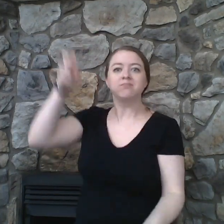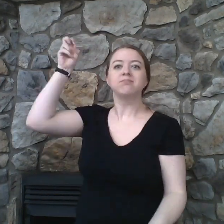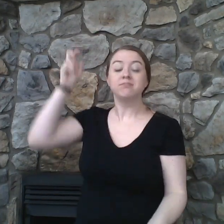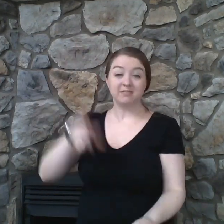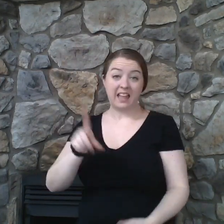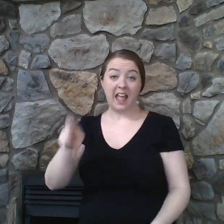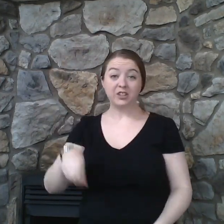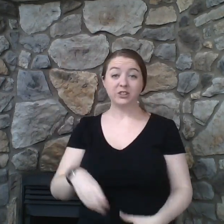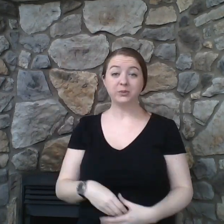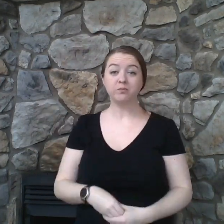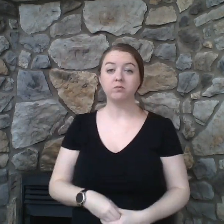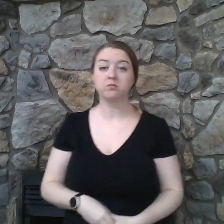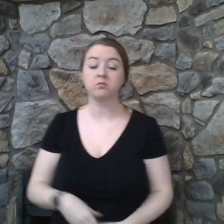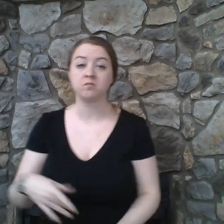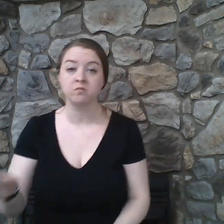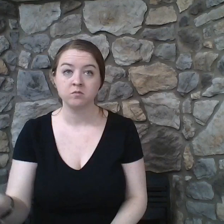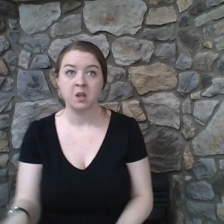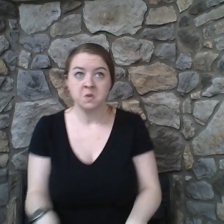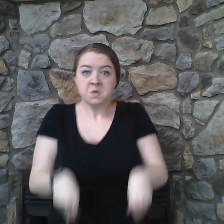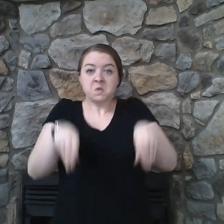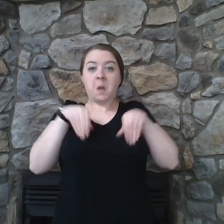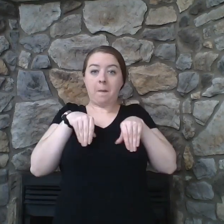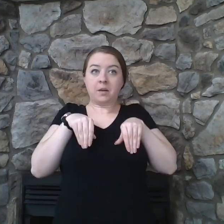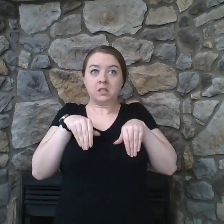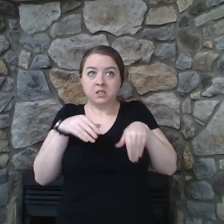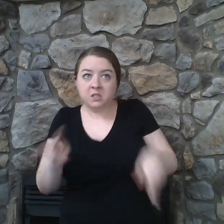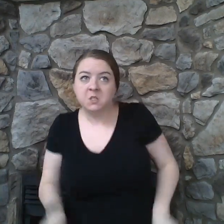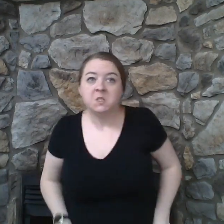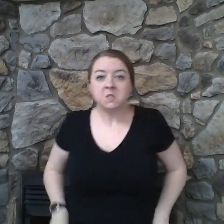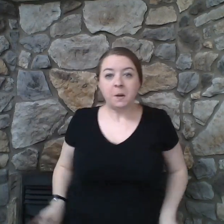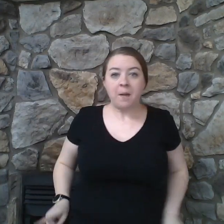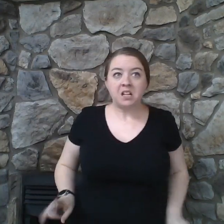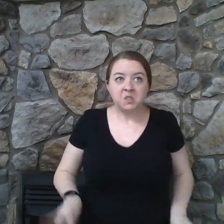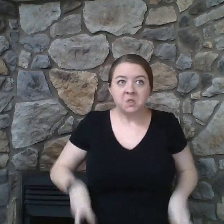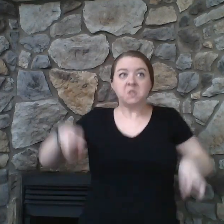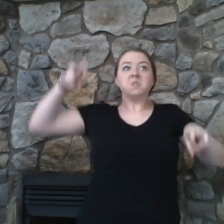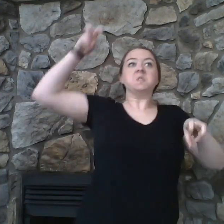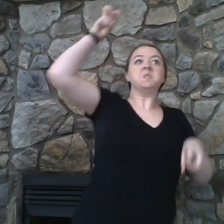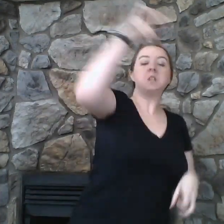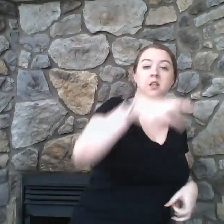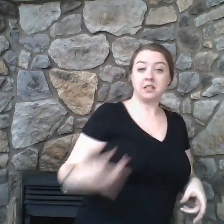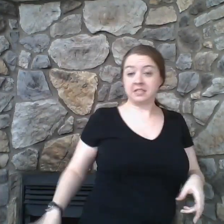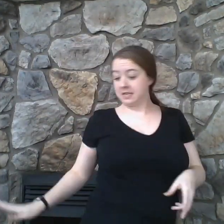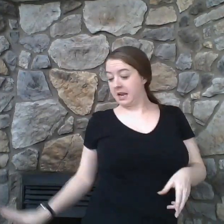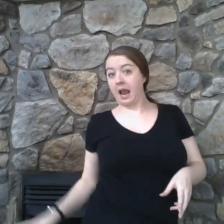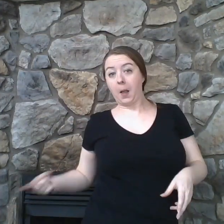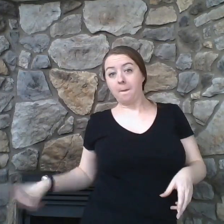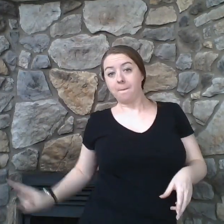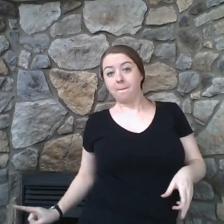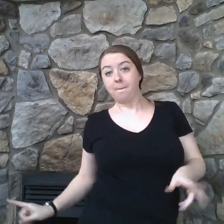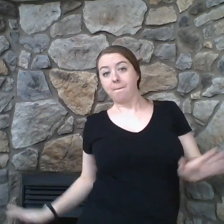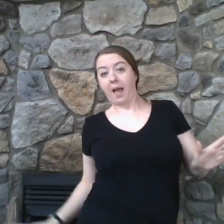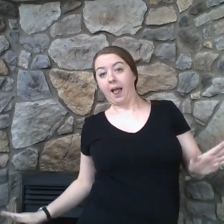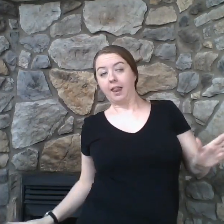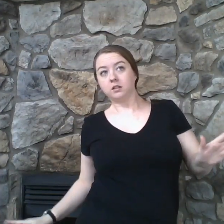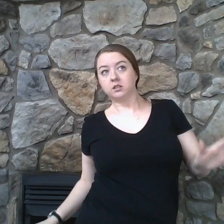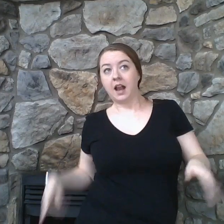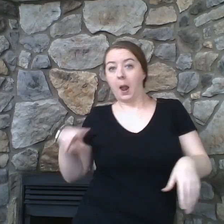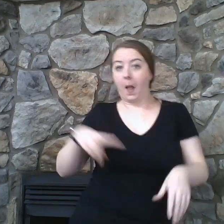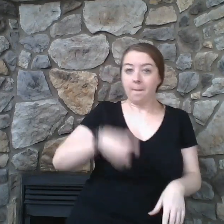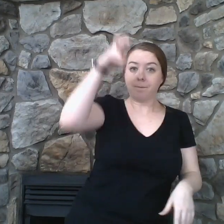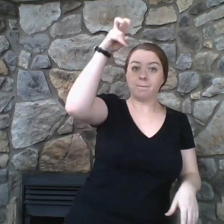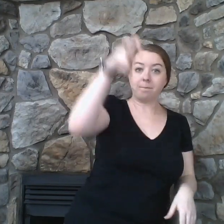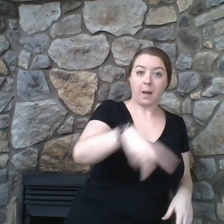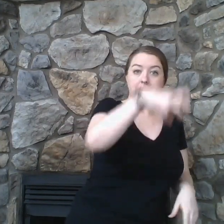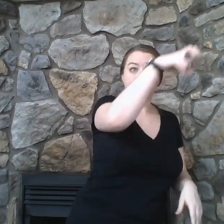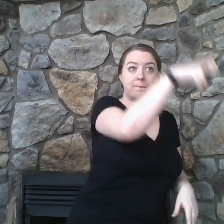He had to. He tucked up his front legs, he hopped on his hind legs, he stuck out his tail for balance weight behind him, and he hopped